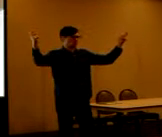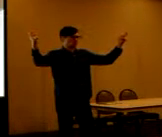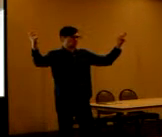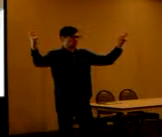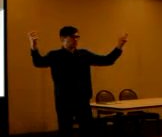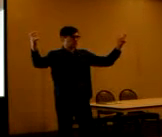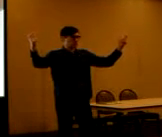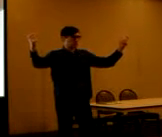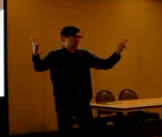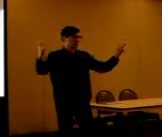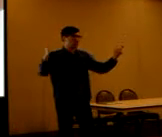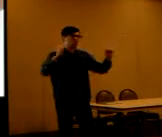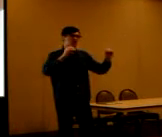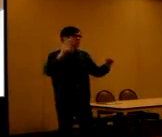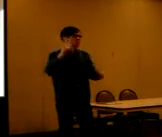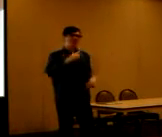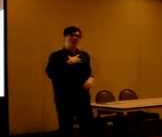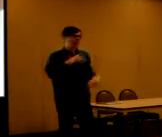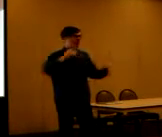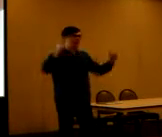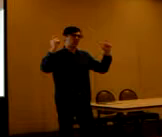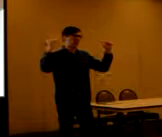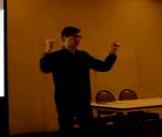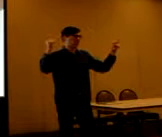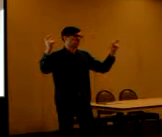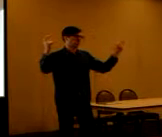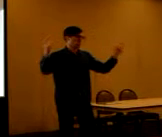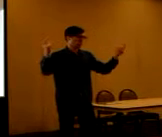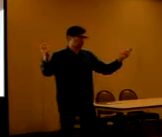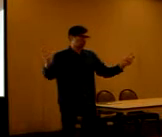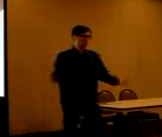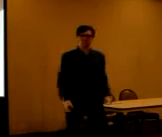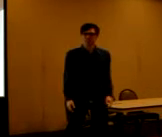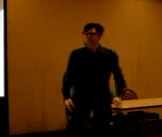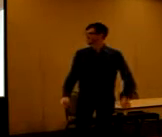Chaw head. No one likes a chaw head.